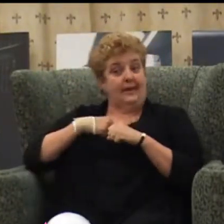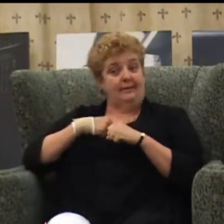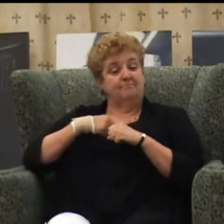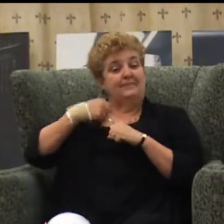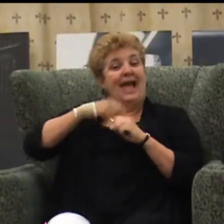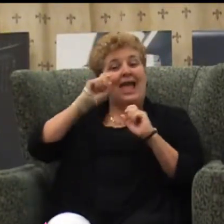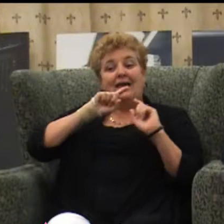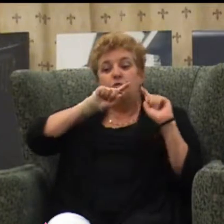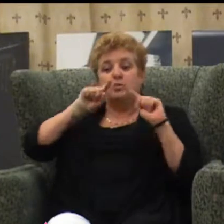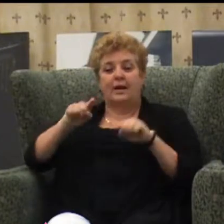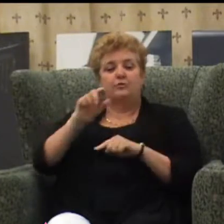my own terms.